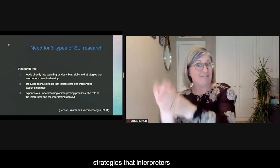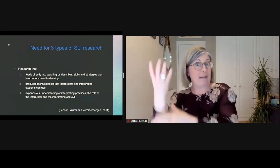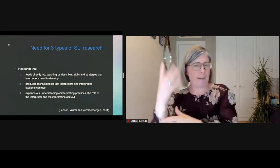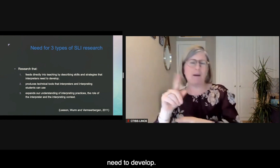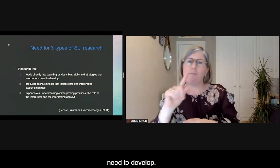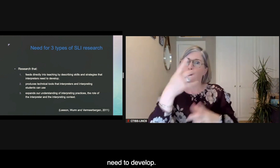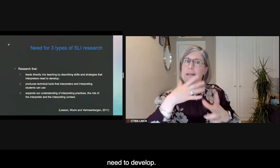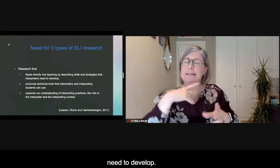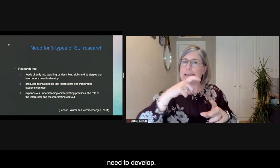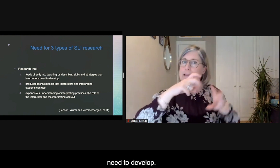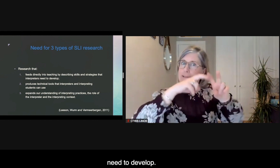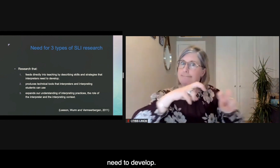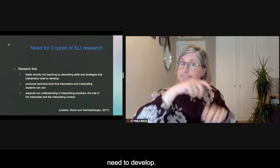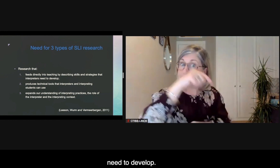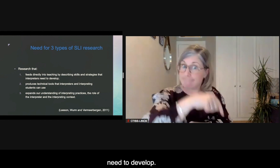develop.